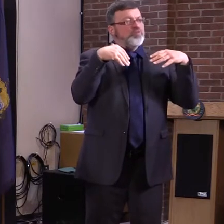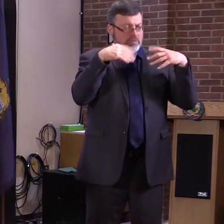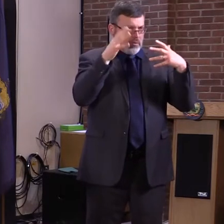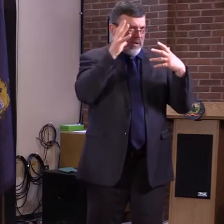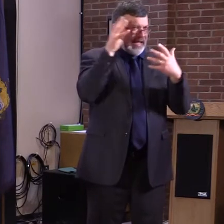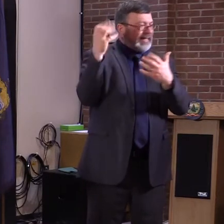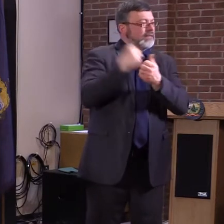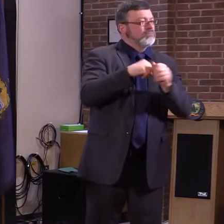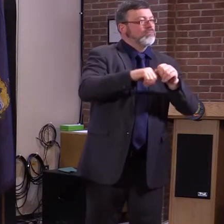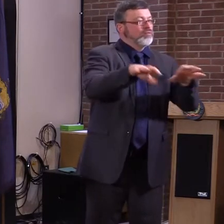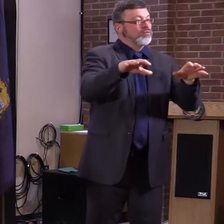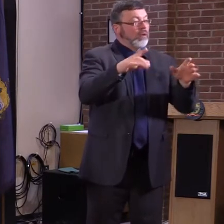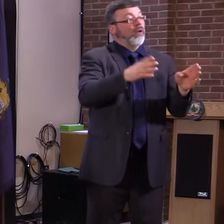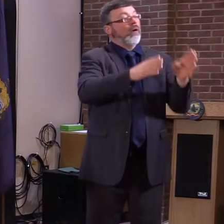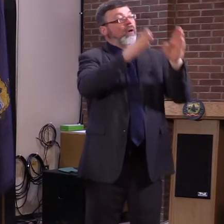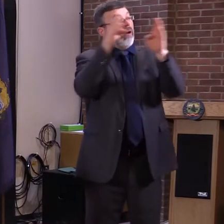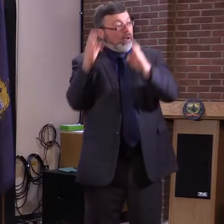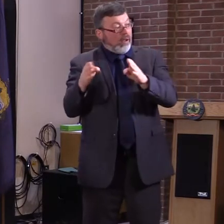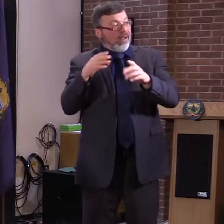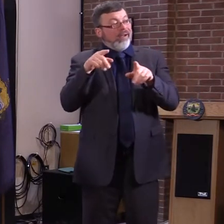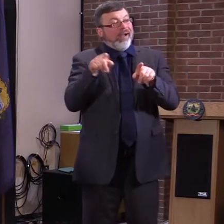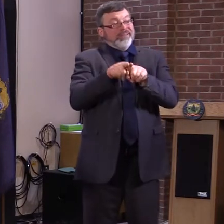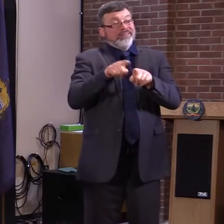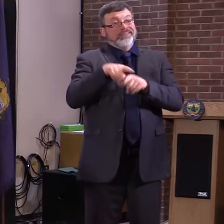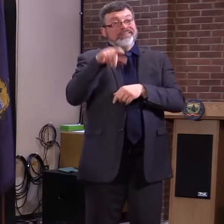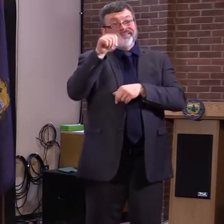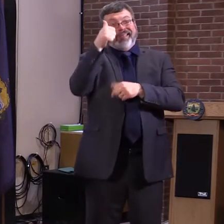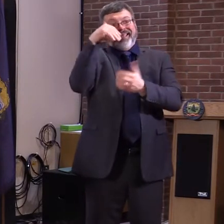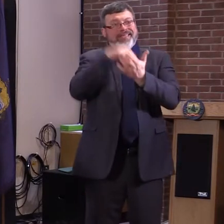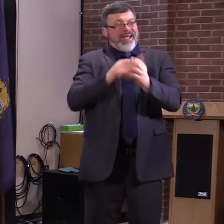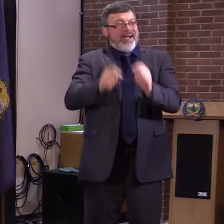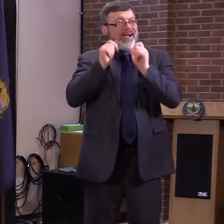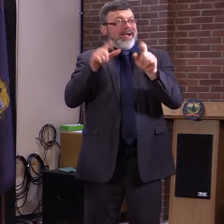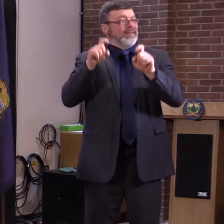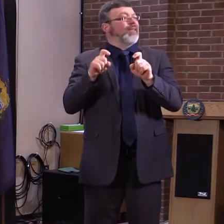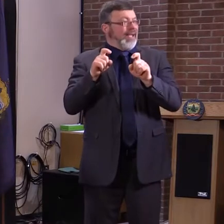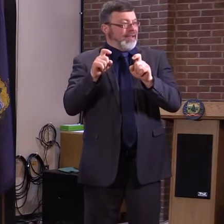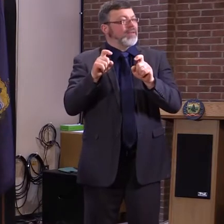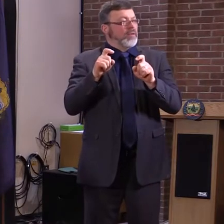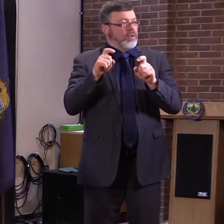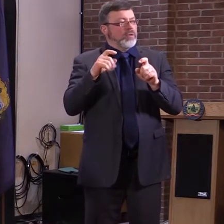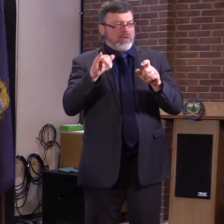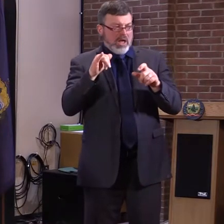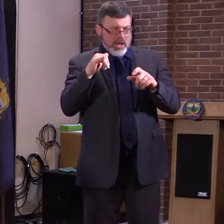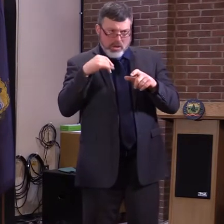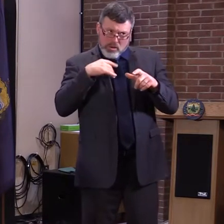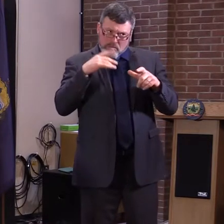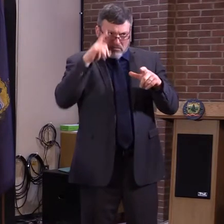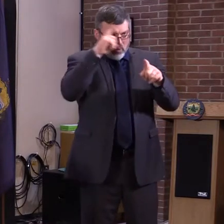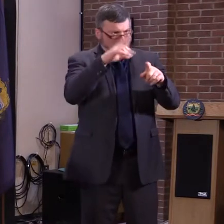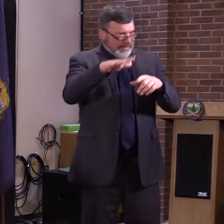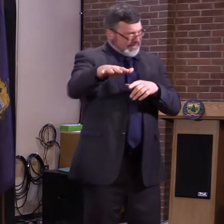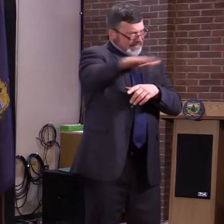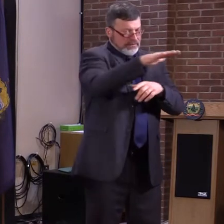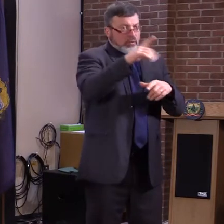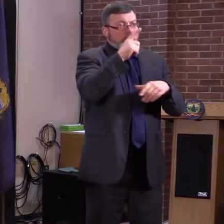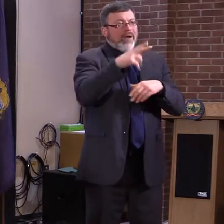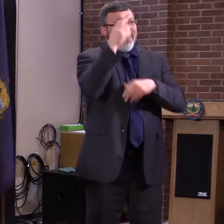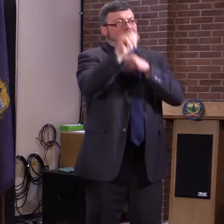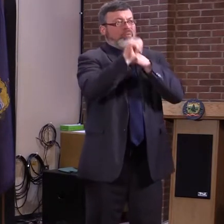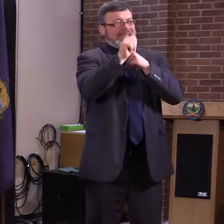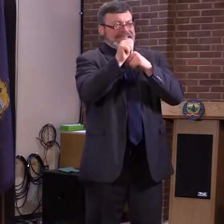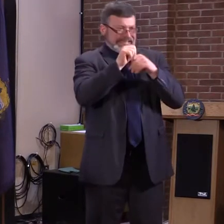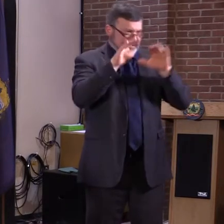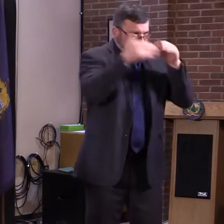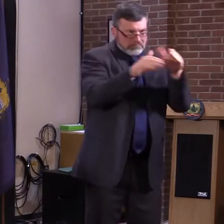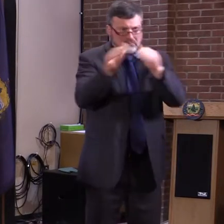antigen tests are going out to organizations who continue to serve these populations. For the general